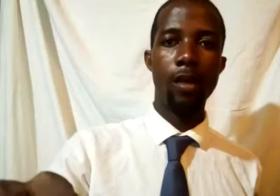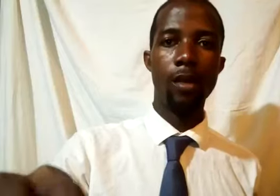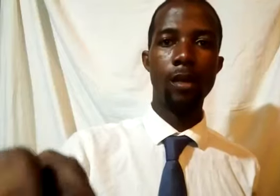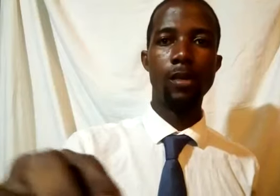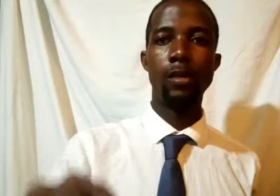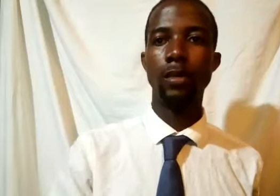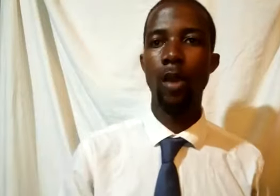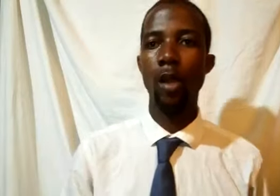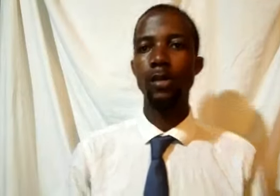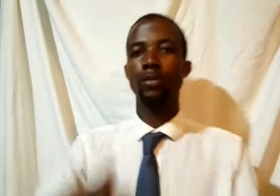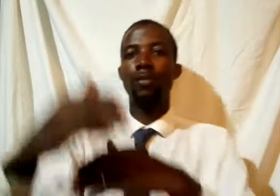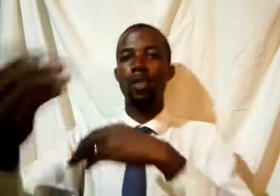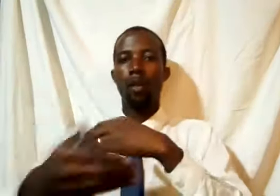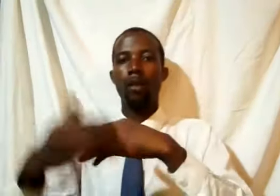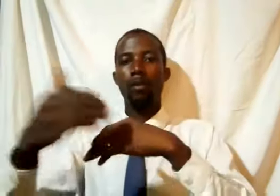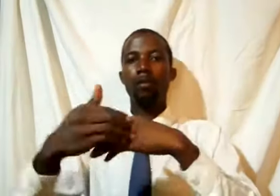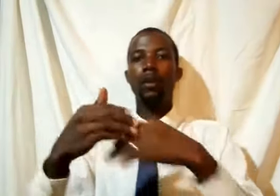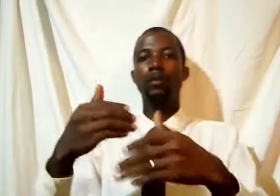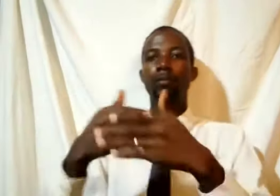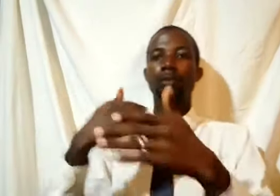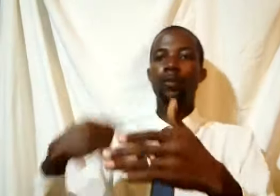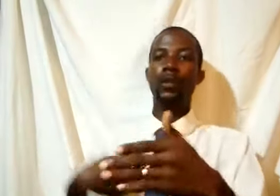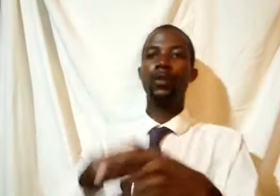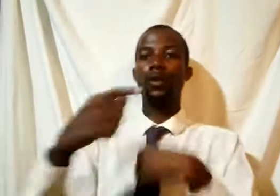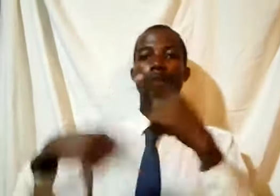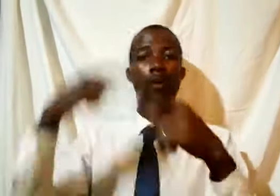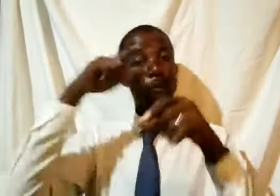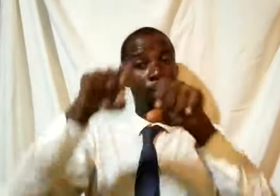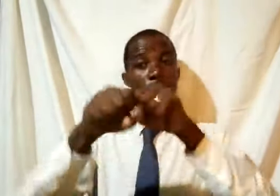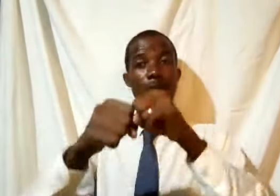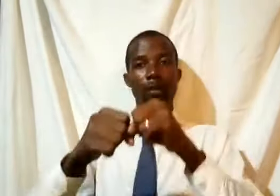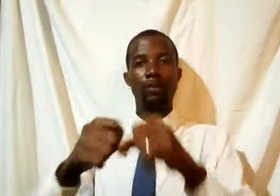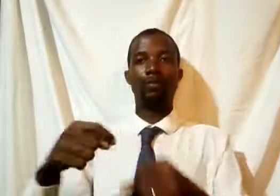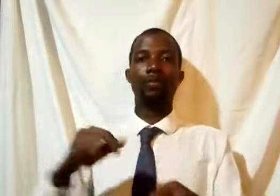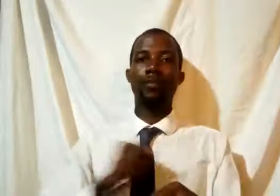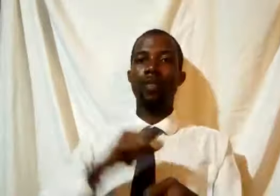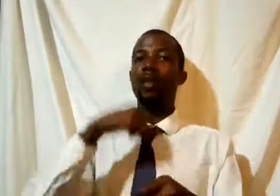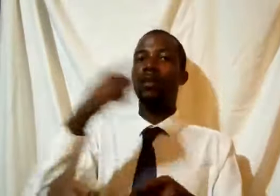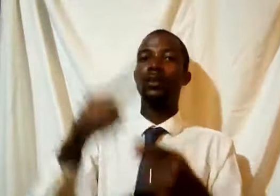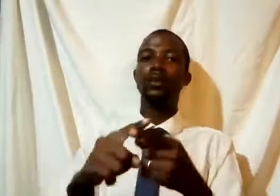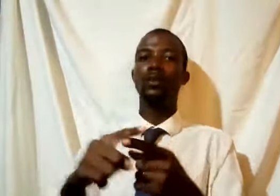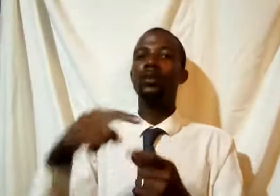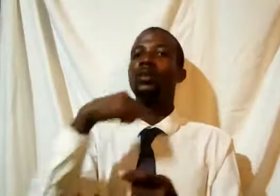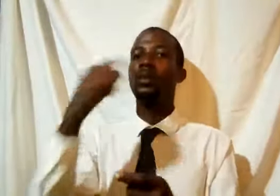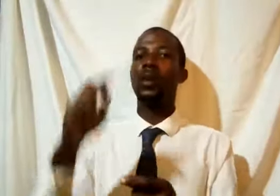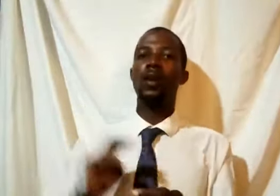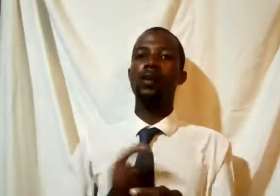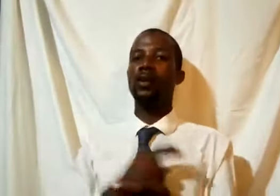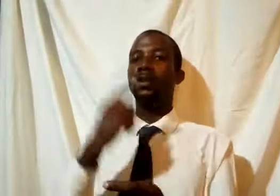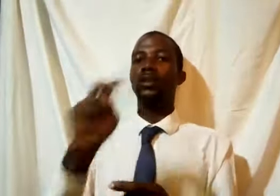Welcome back. Before we went for a short break, you were asked to state the use of for in the following statement. We have been waiting